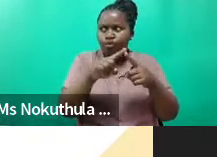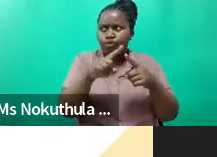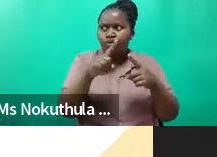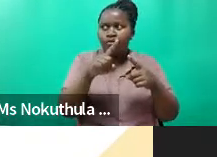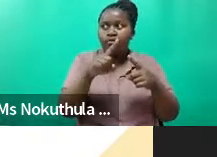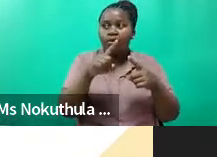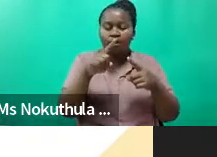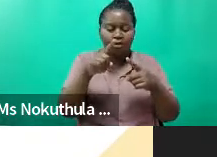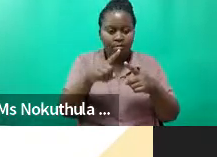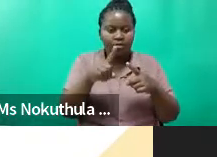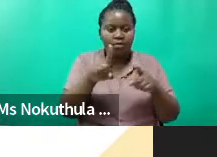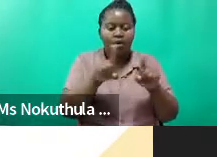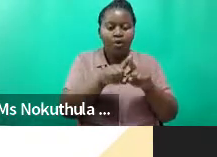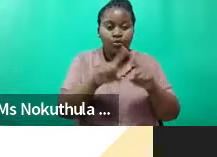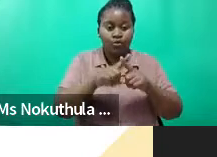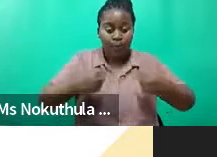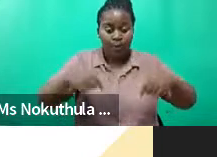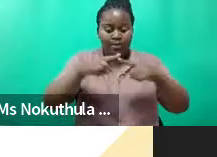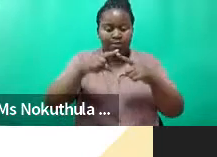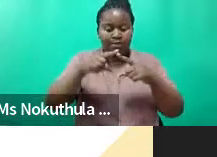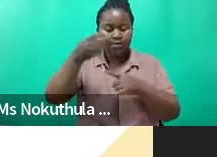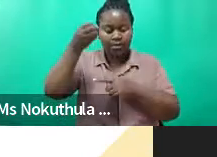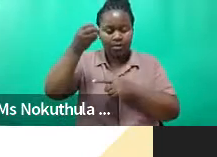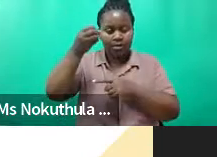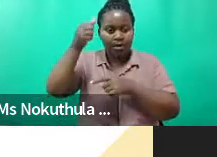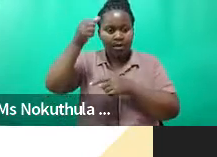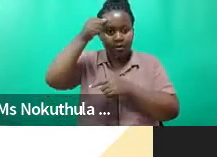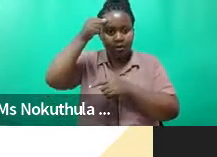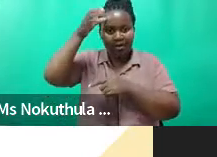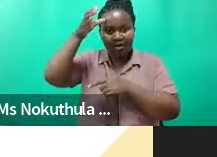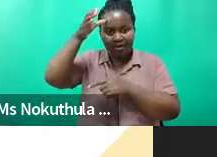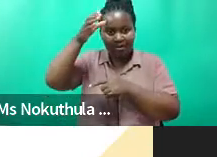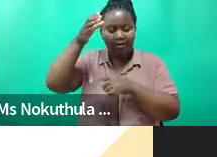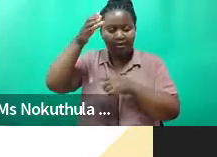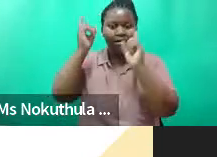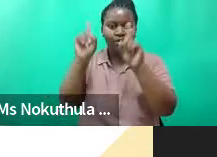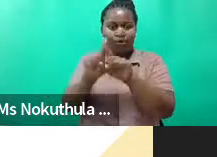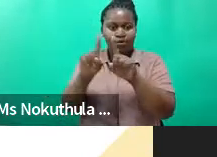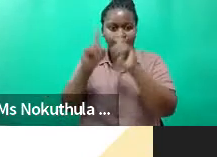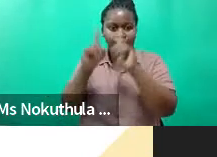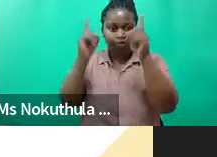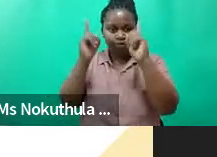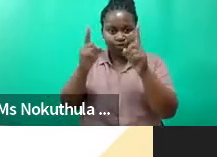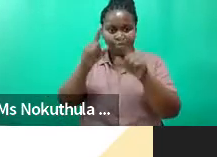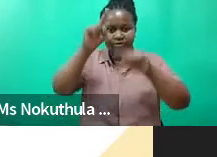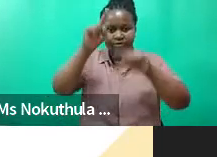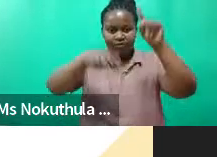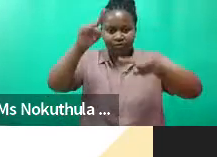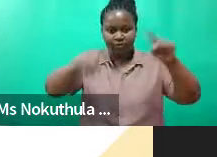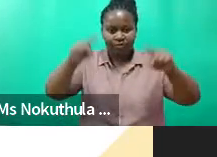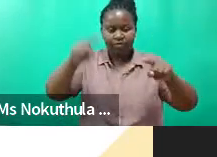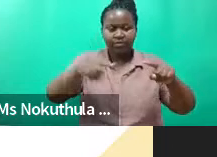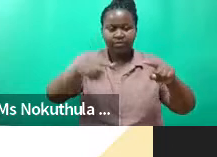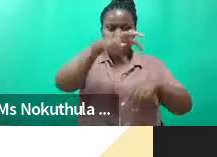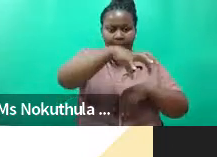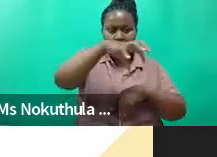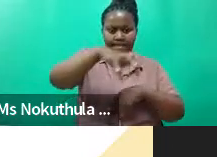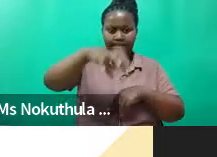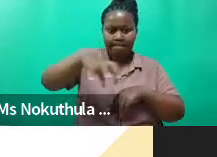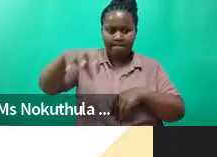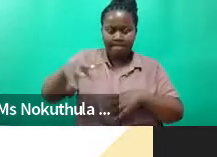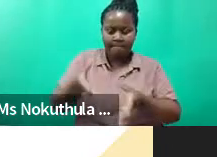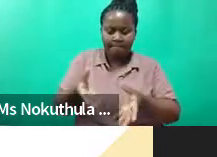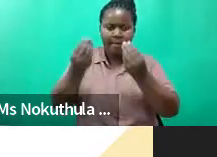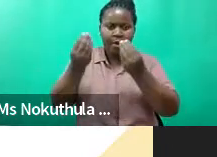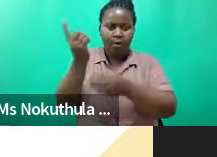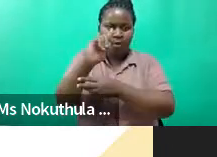in academia, and for us who are teachers in our various faculties, we find that we often